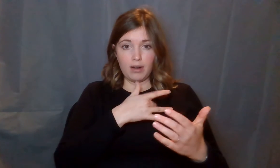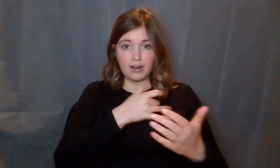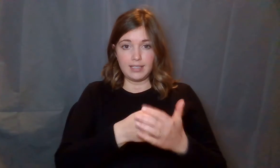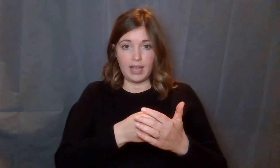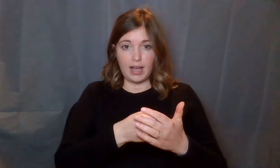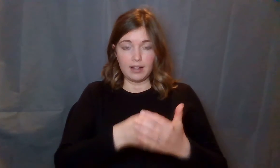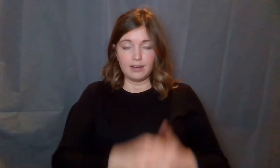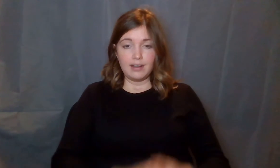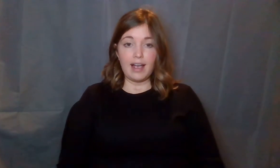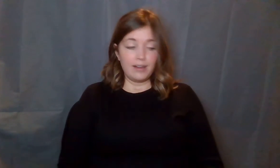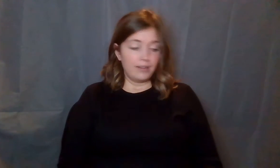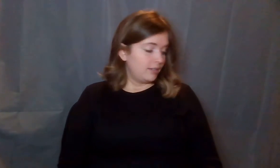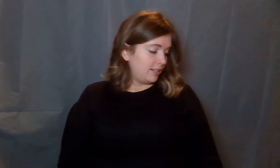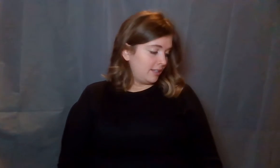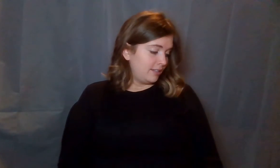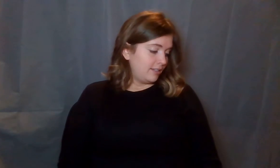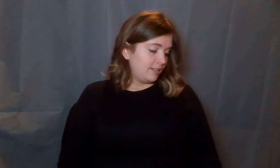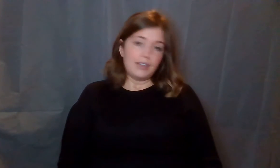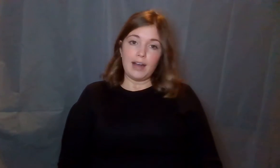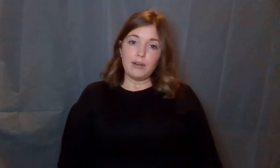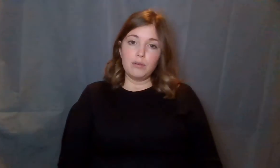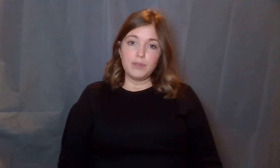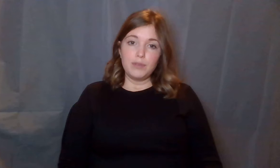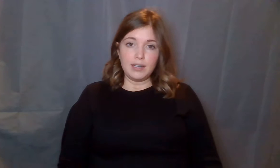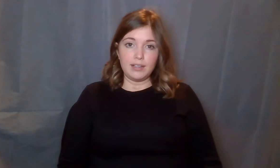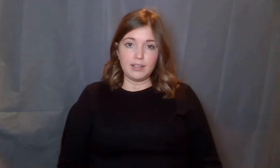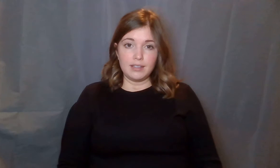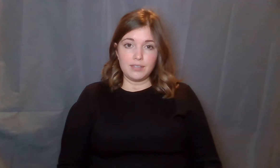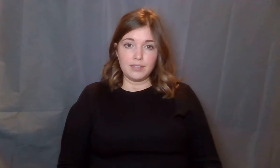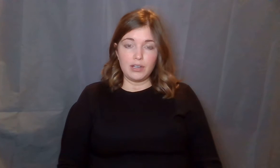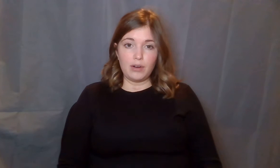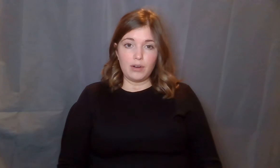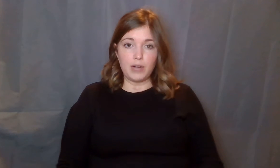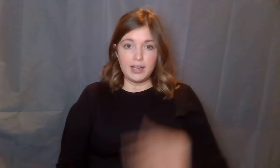Heart attack. I don't know if you can hear that in this video. I'm trying